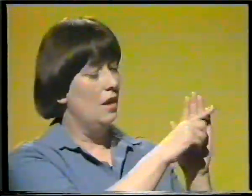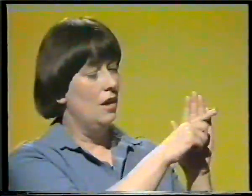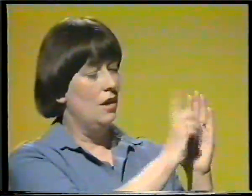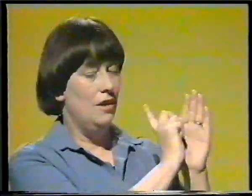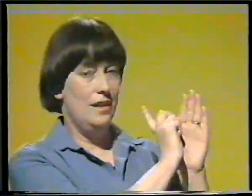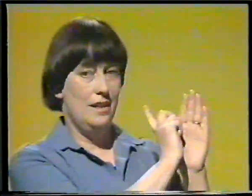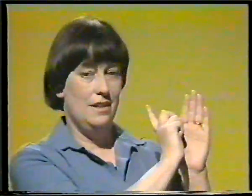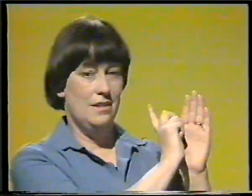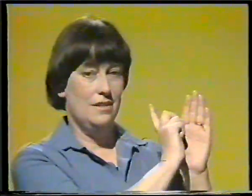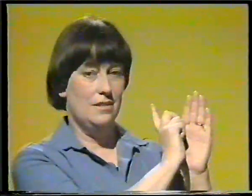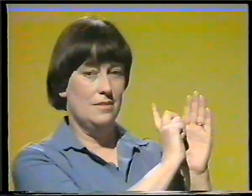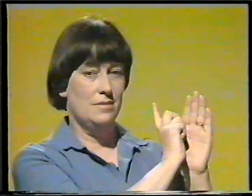early.